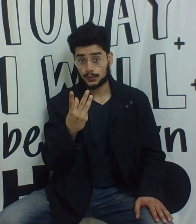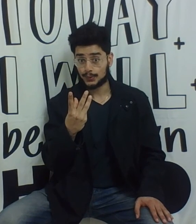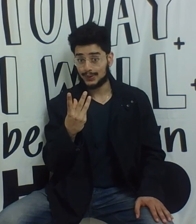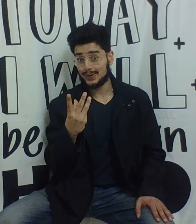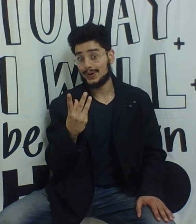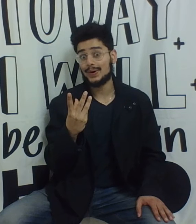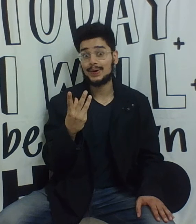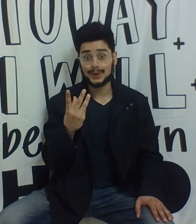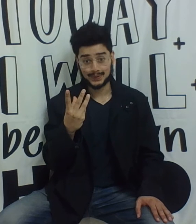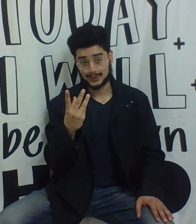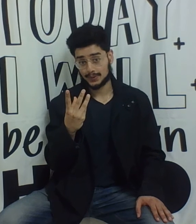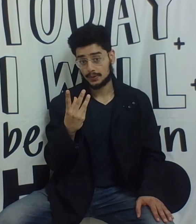Oh.